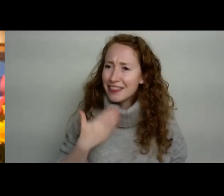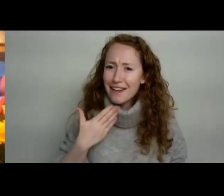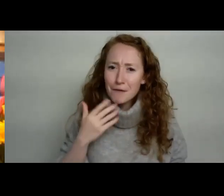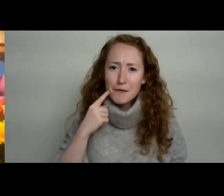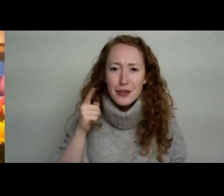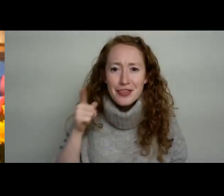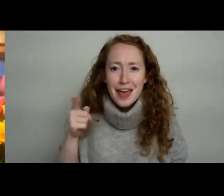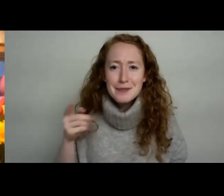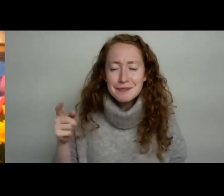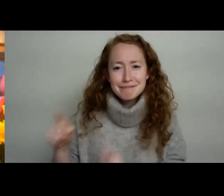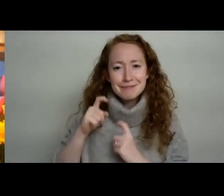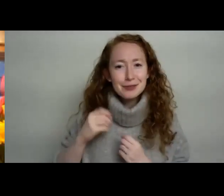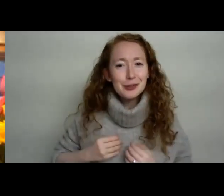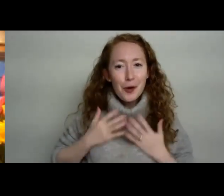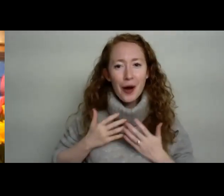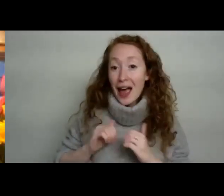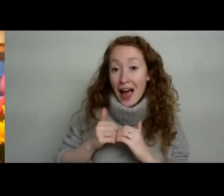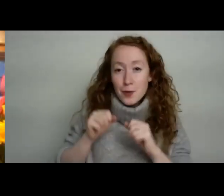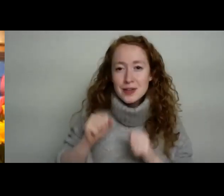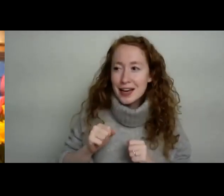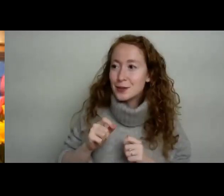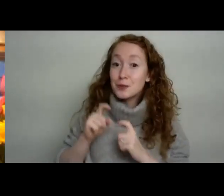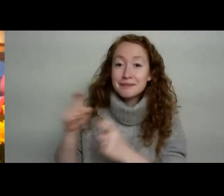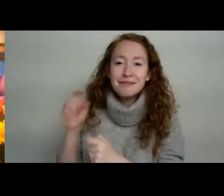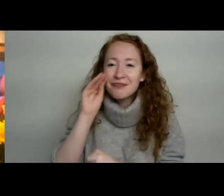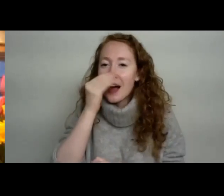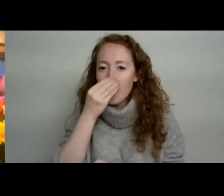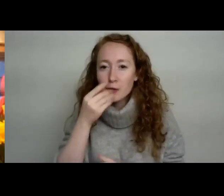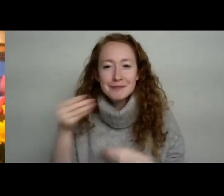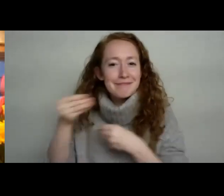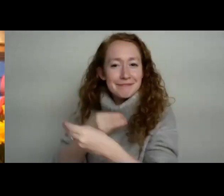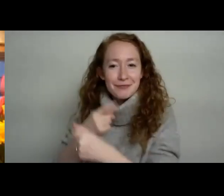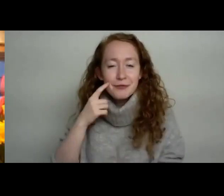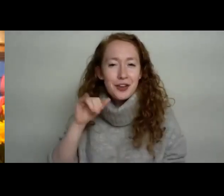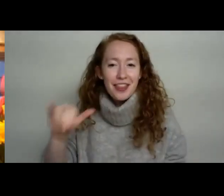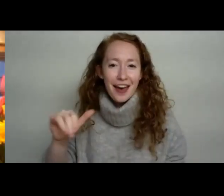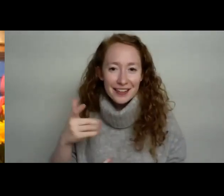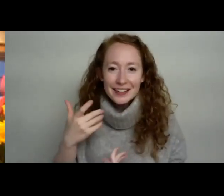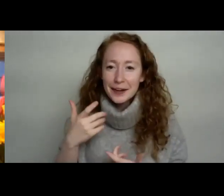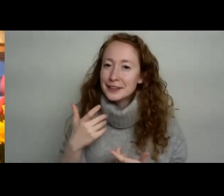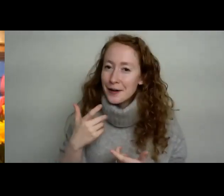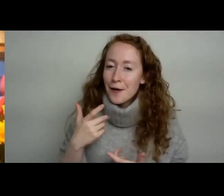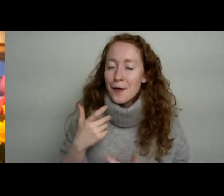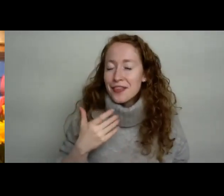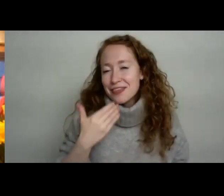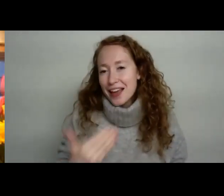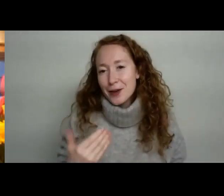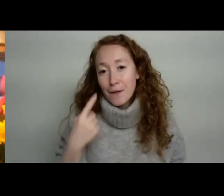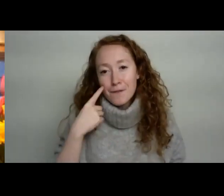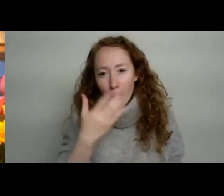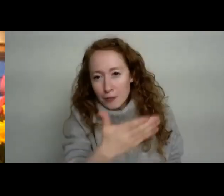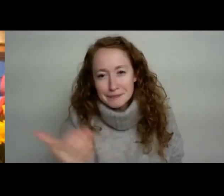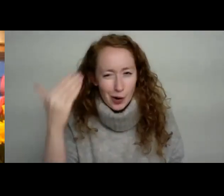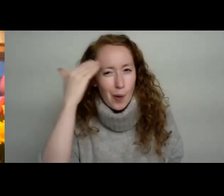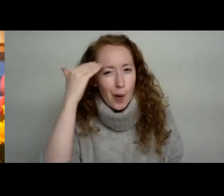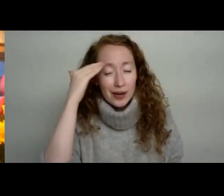who share so much joy with you in your lives. So, yes, thank you for knowing that seeds are